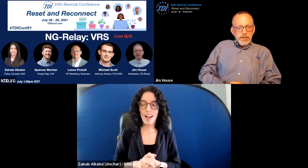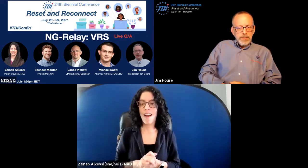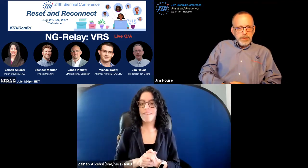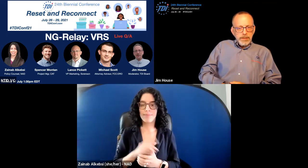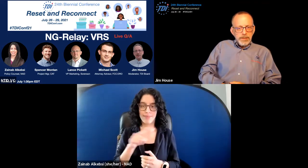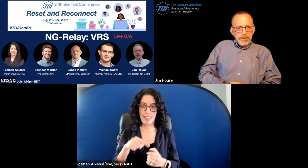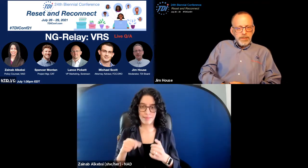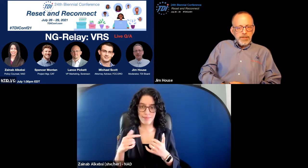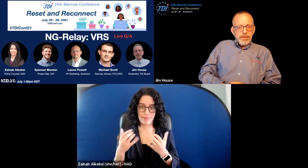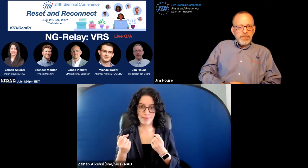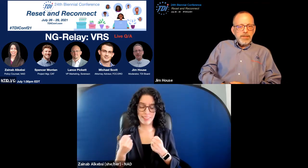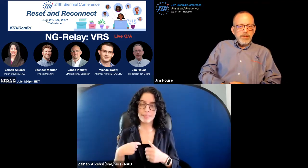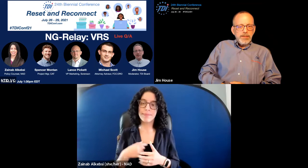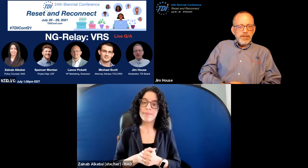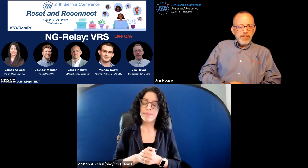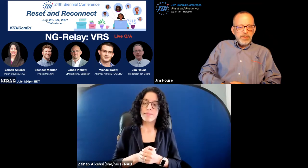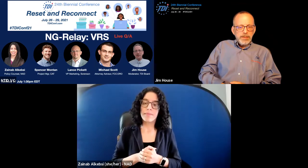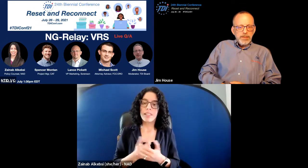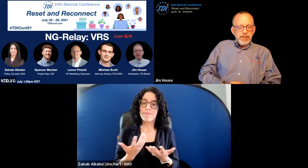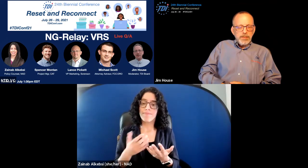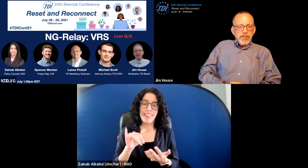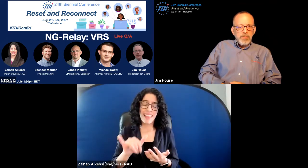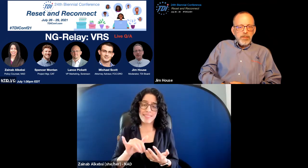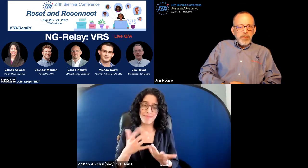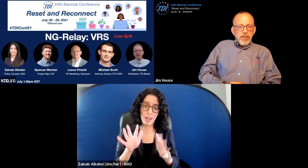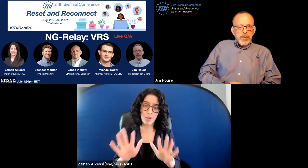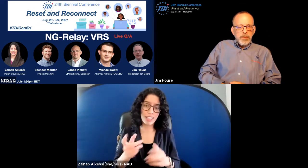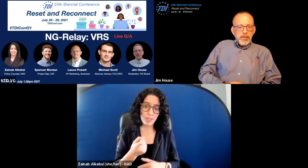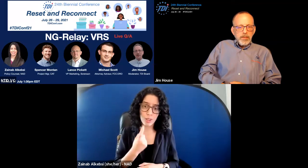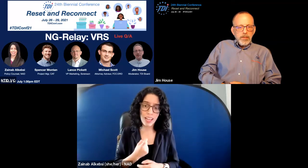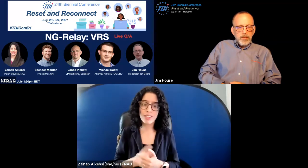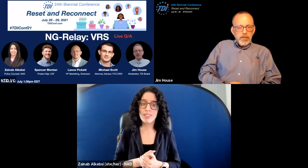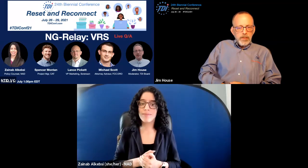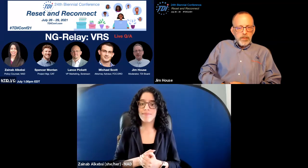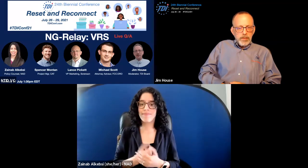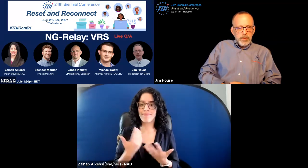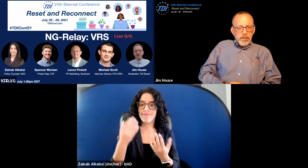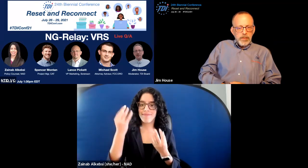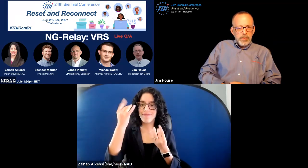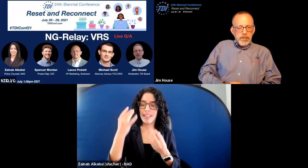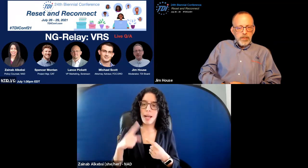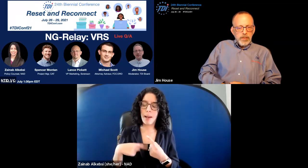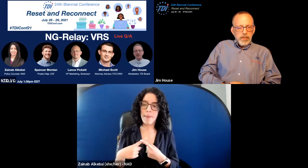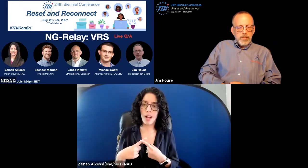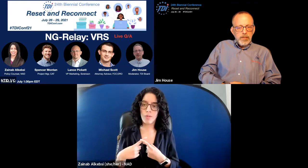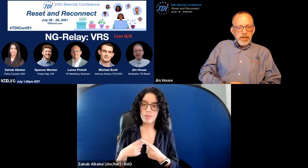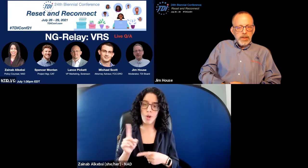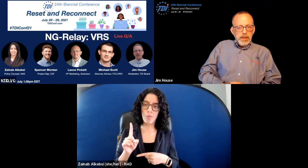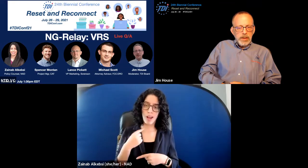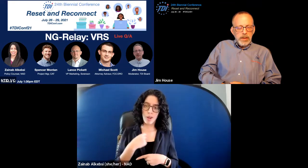Sure, yeah. Happy to kick this off. My name is Zainab. That is a great question.